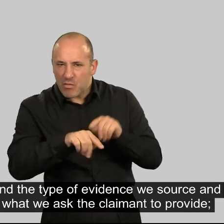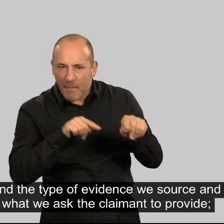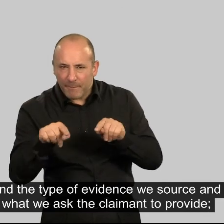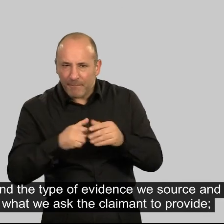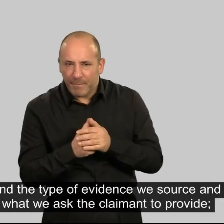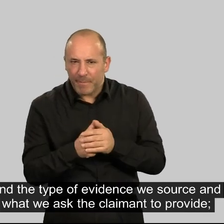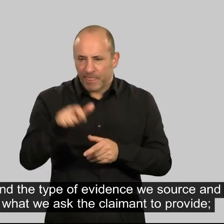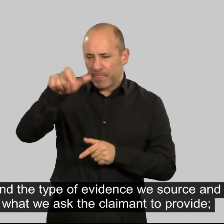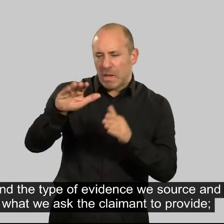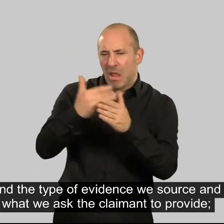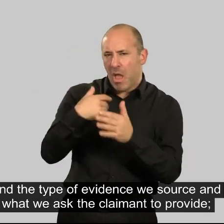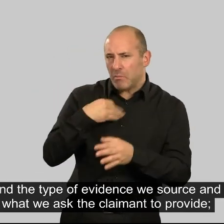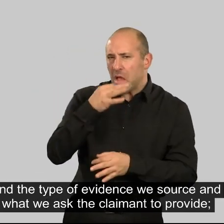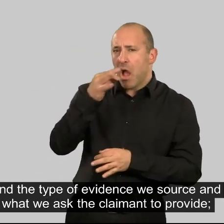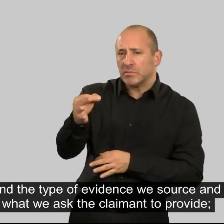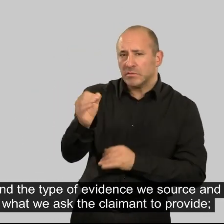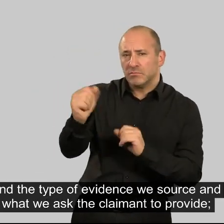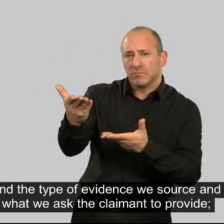provide,